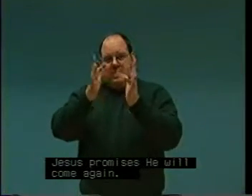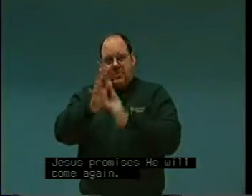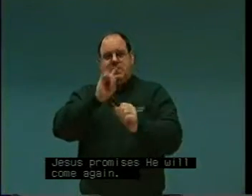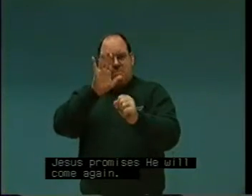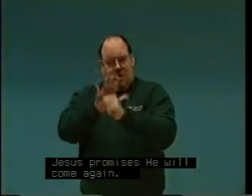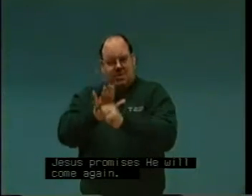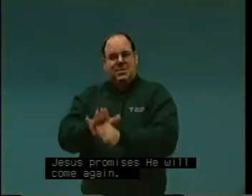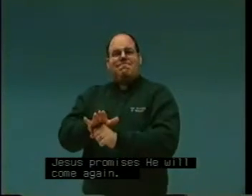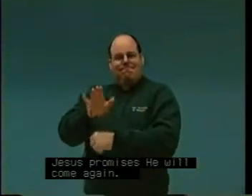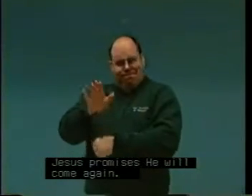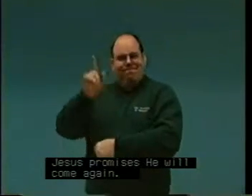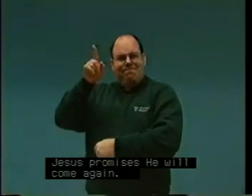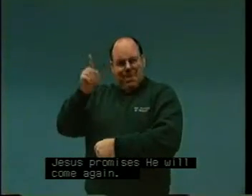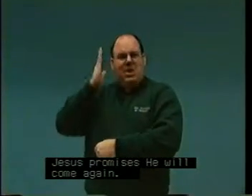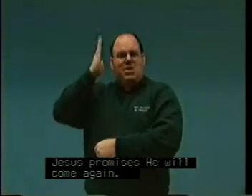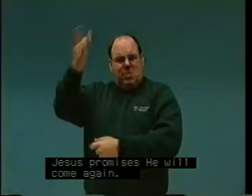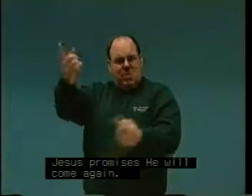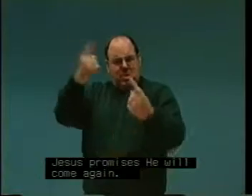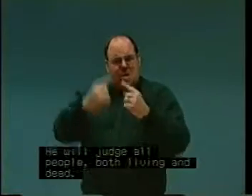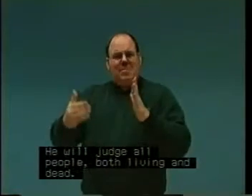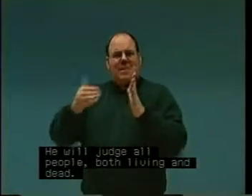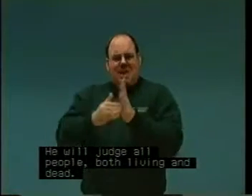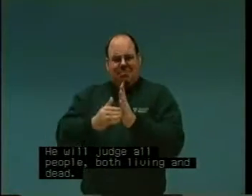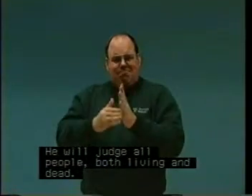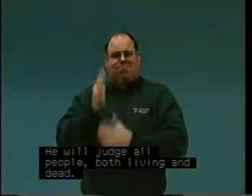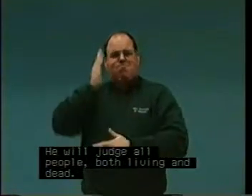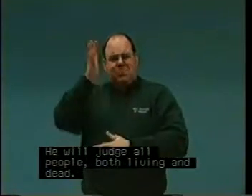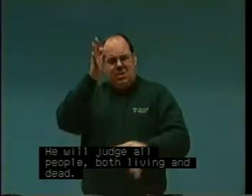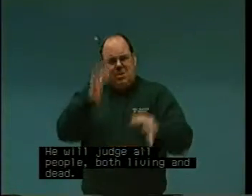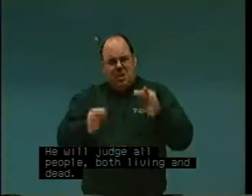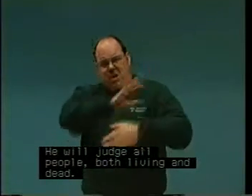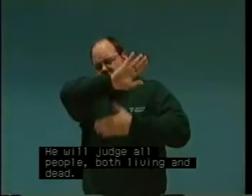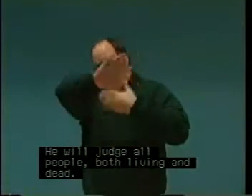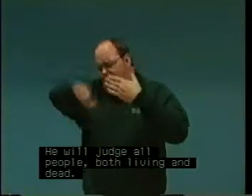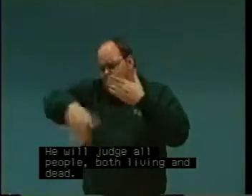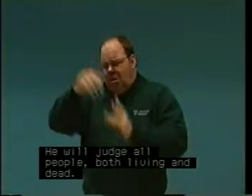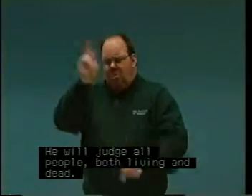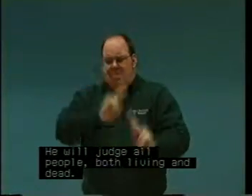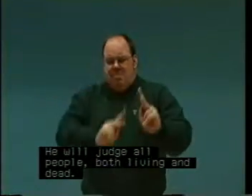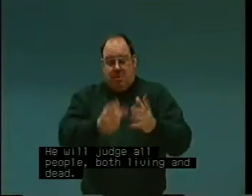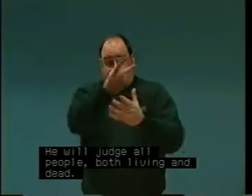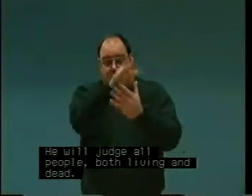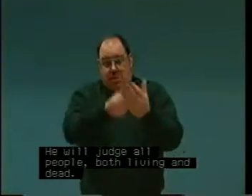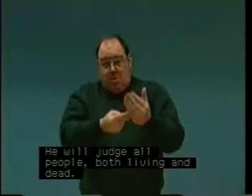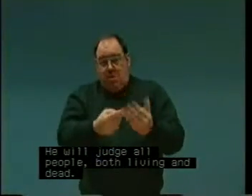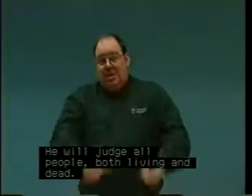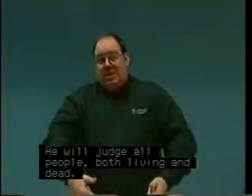Jesus promises He will come again. He will judge all people, both